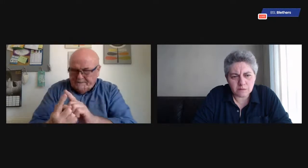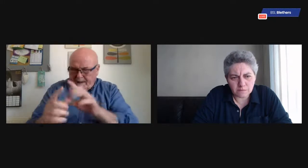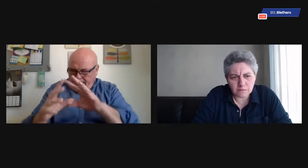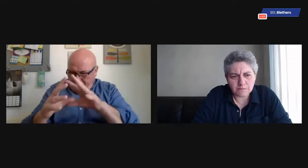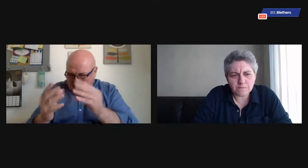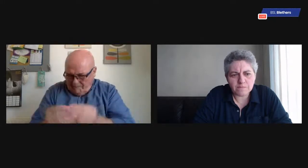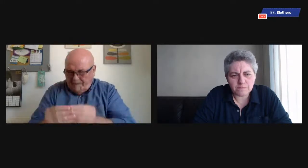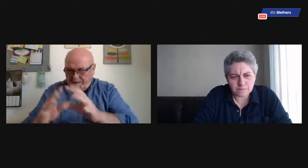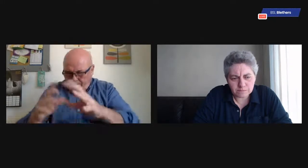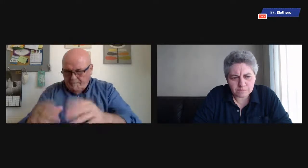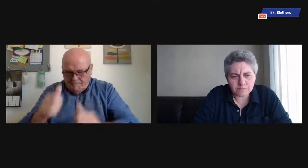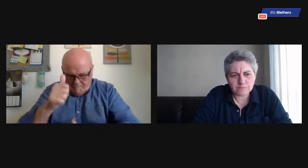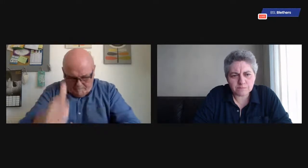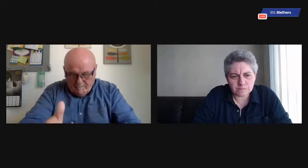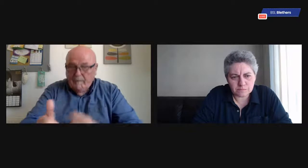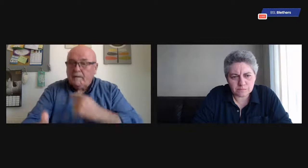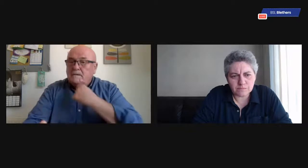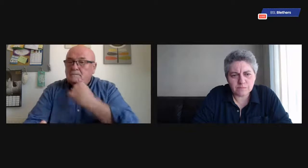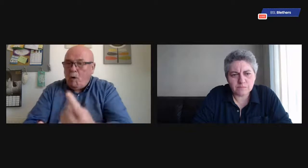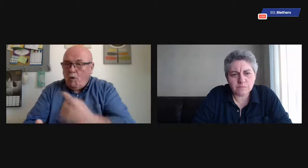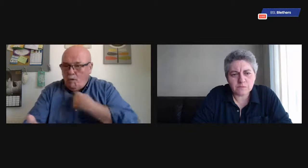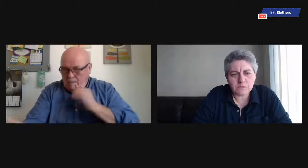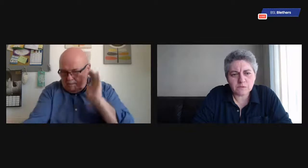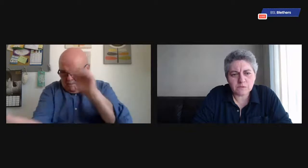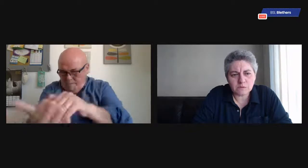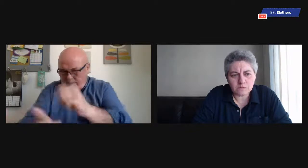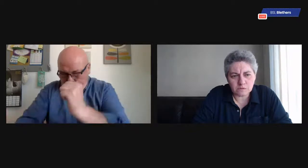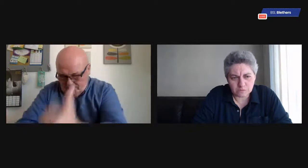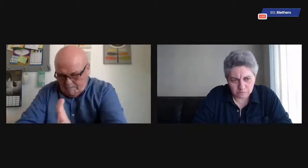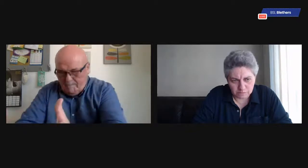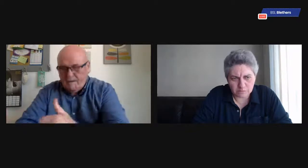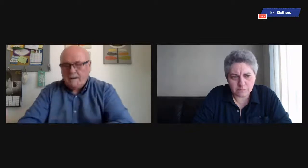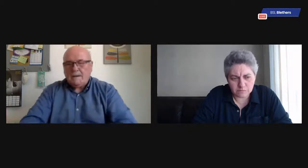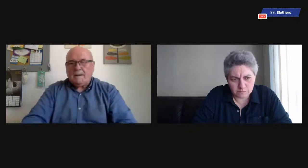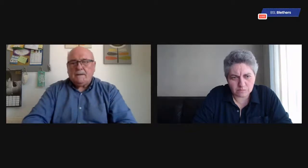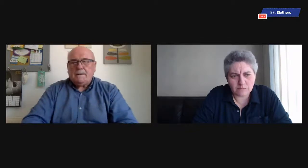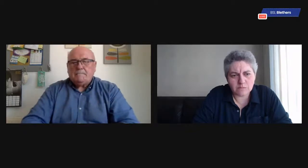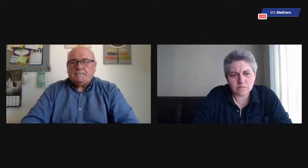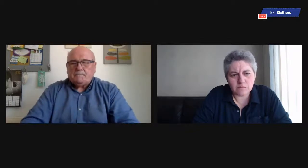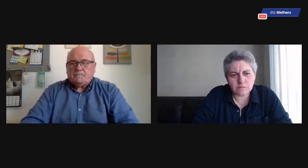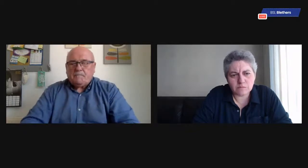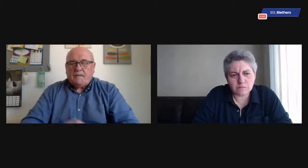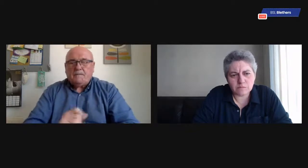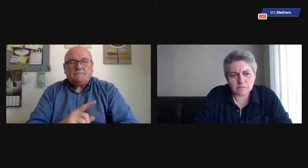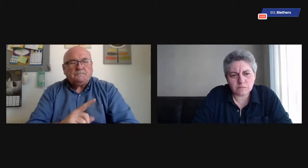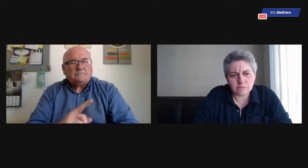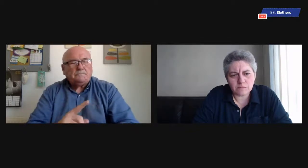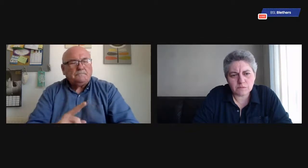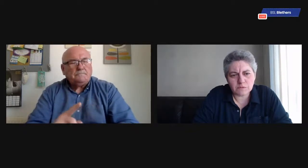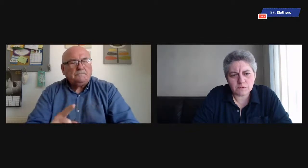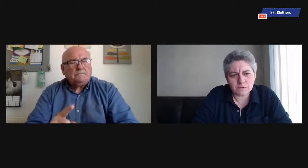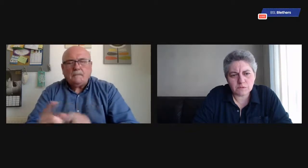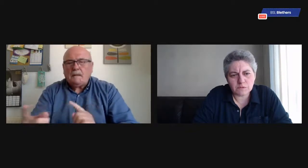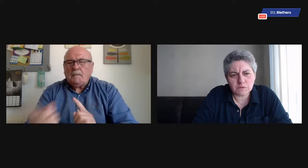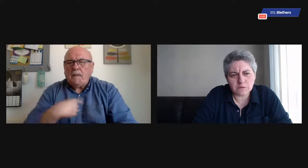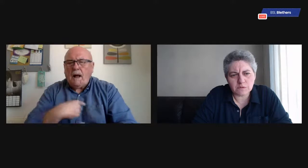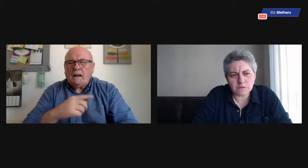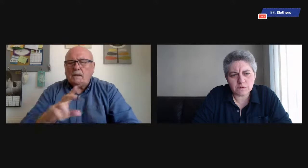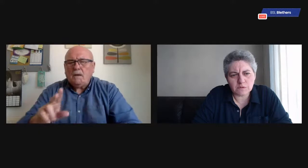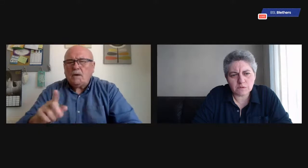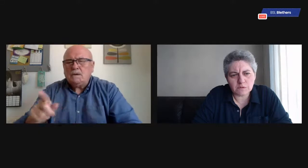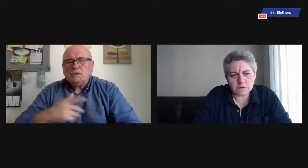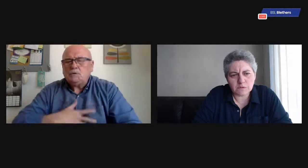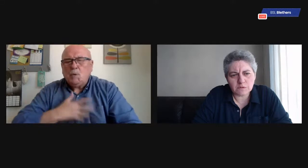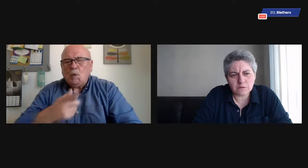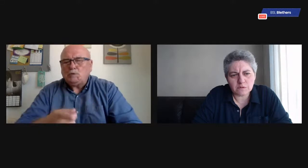And I remember I was all prepared, everything to go and meet this person. I was going to meet them the next day.